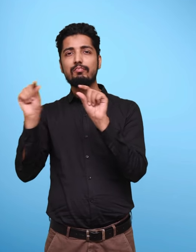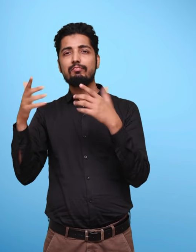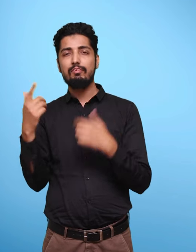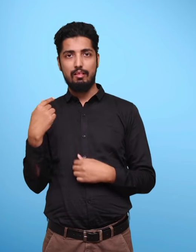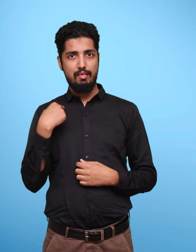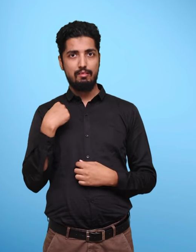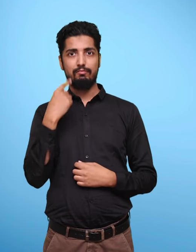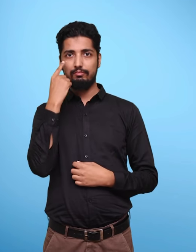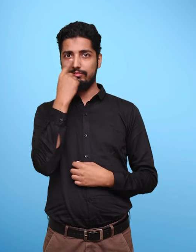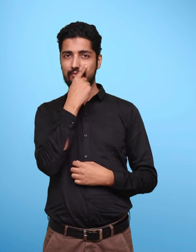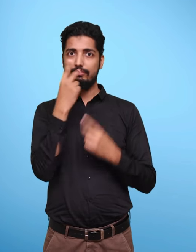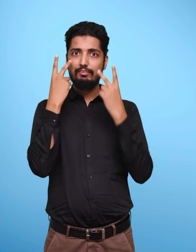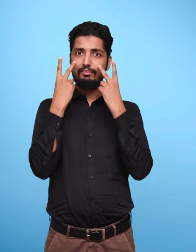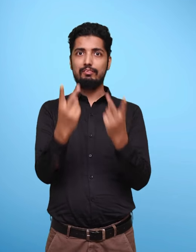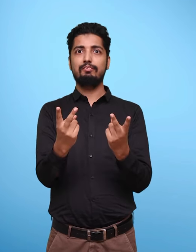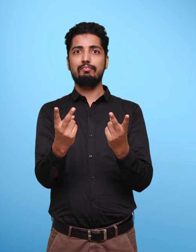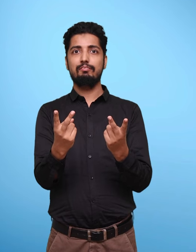I see with my eyes.